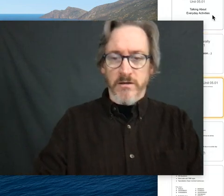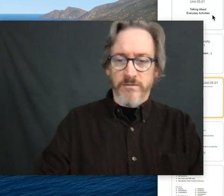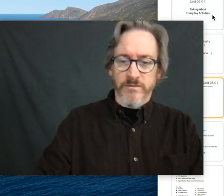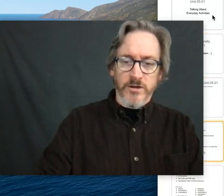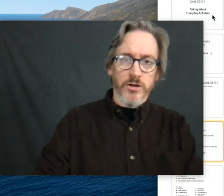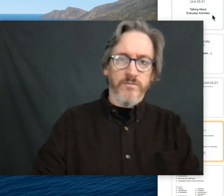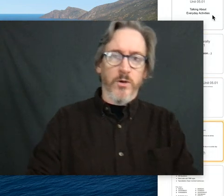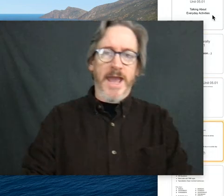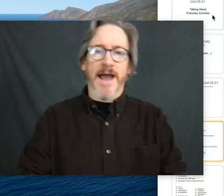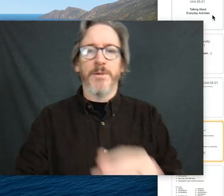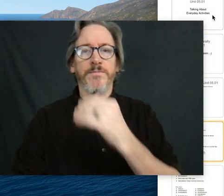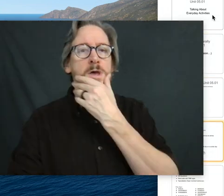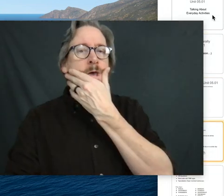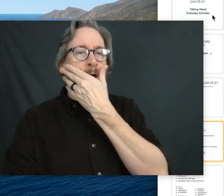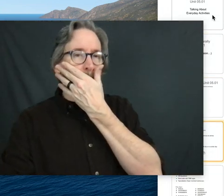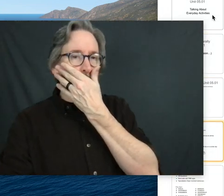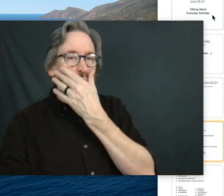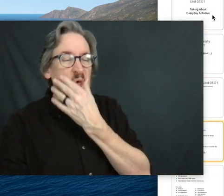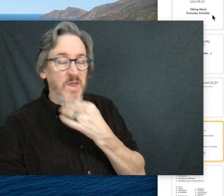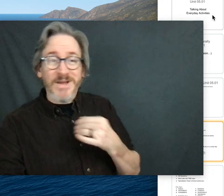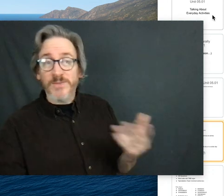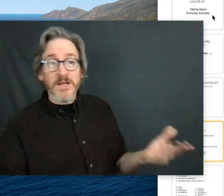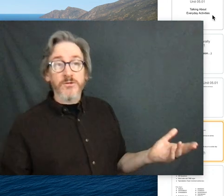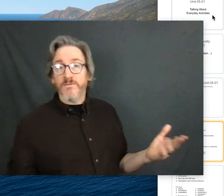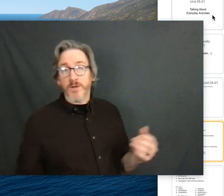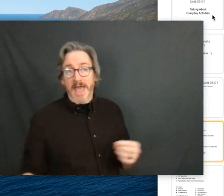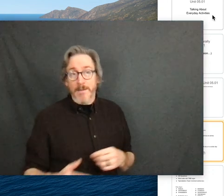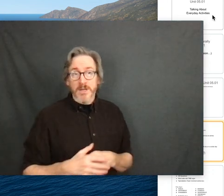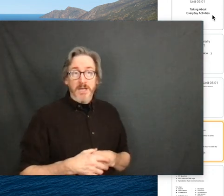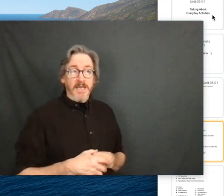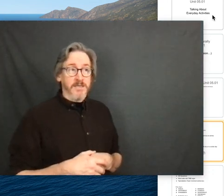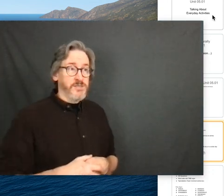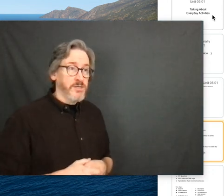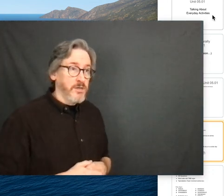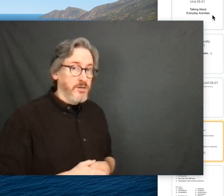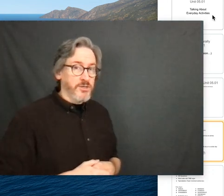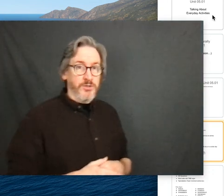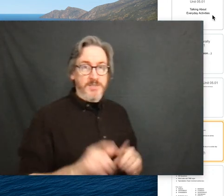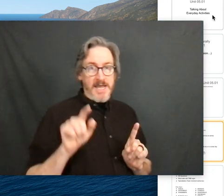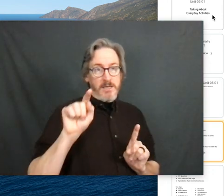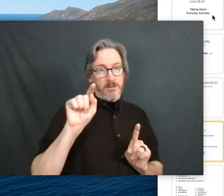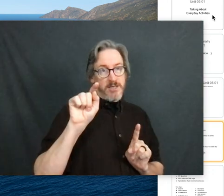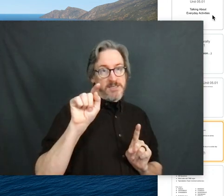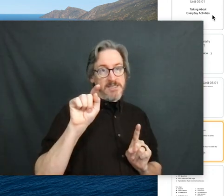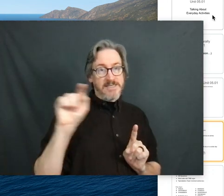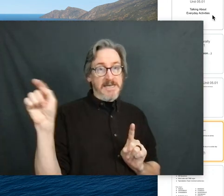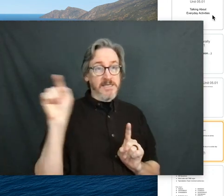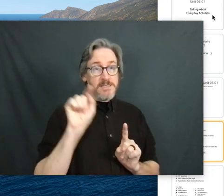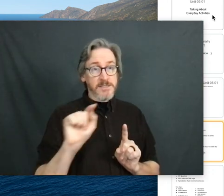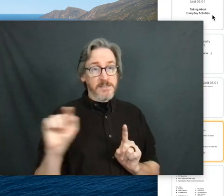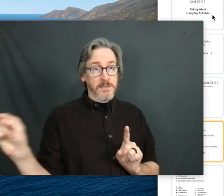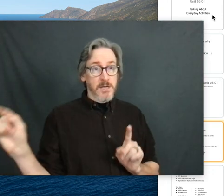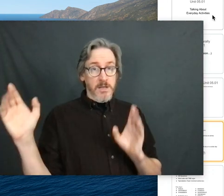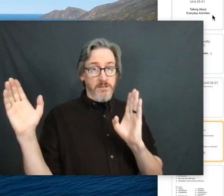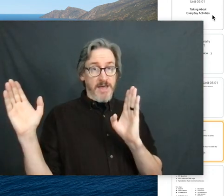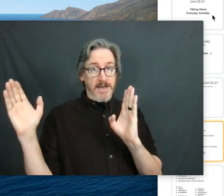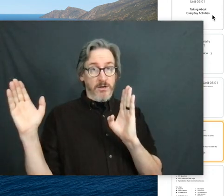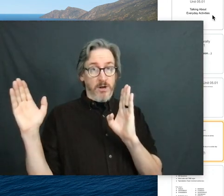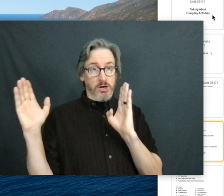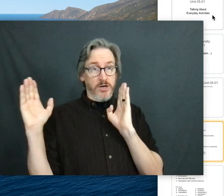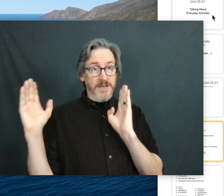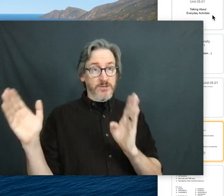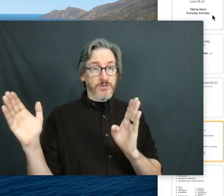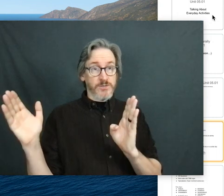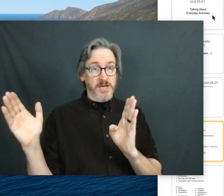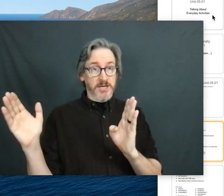slideshows of new vocab. The best way to learn the vocab is to take these sentences that